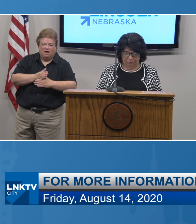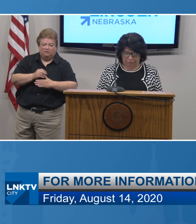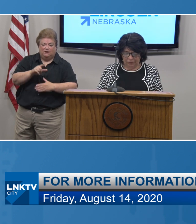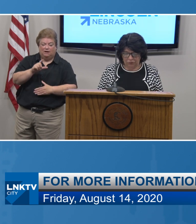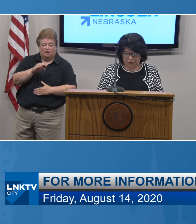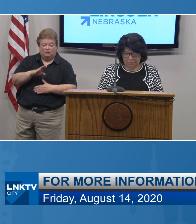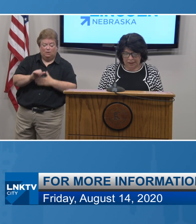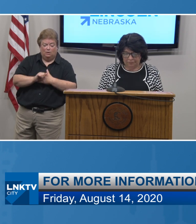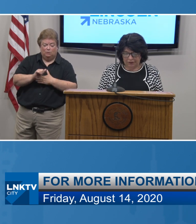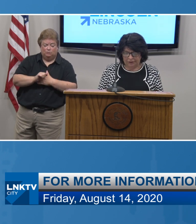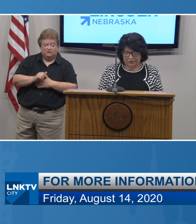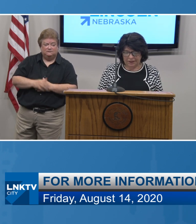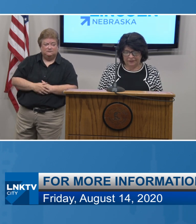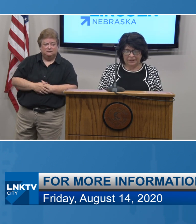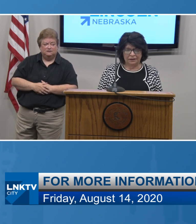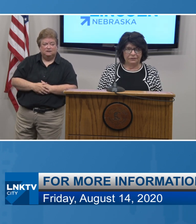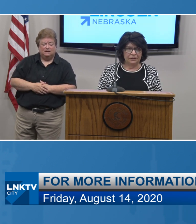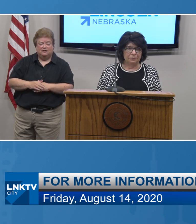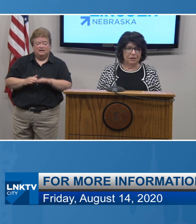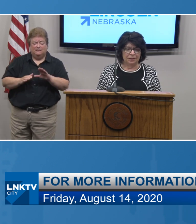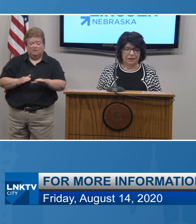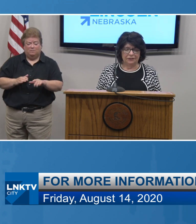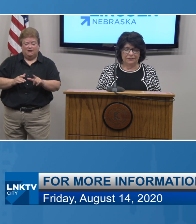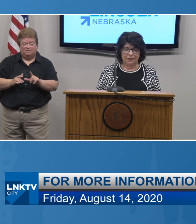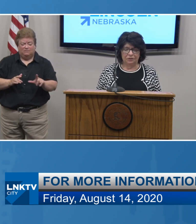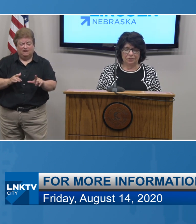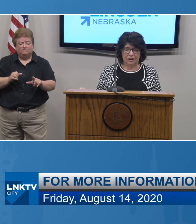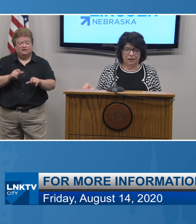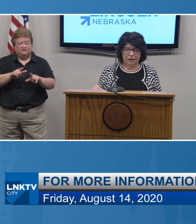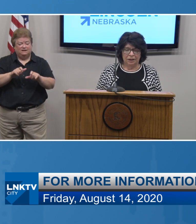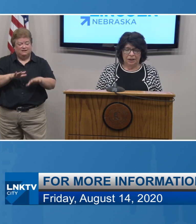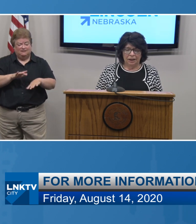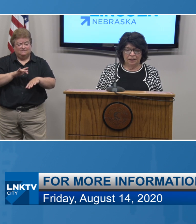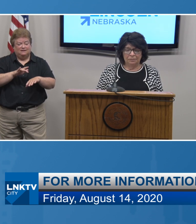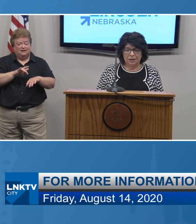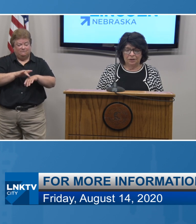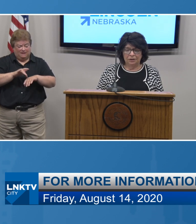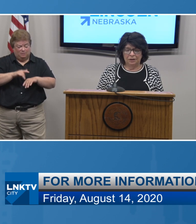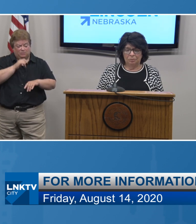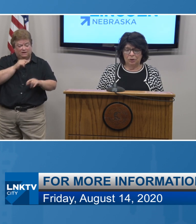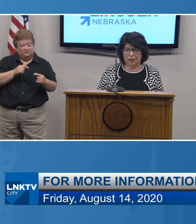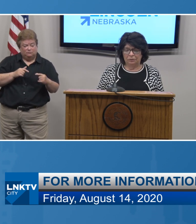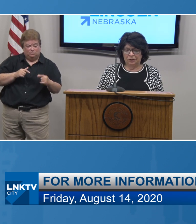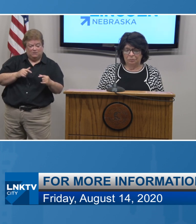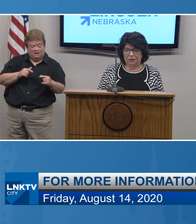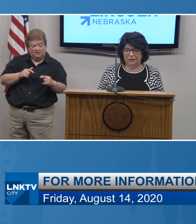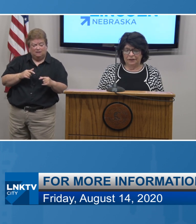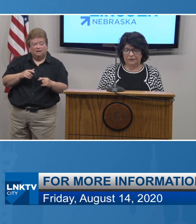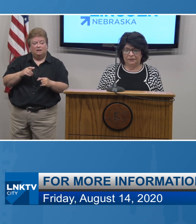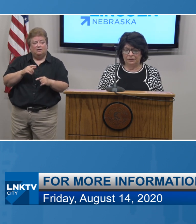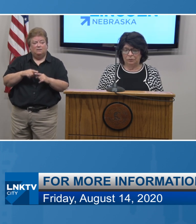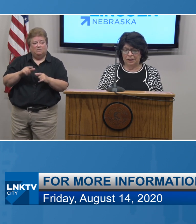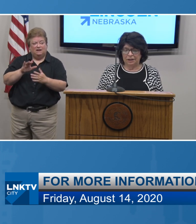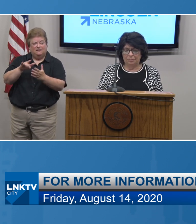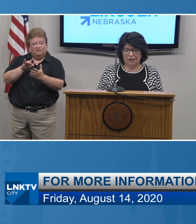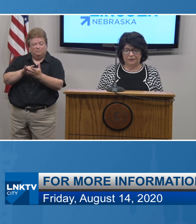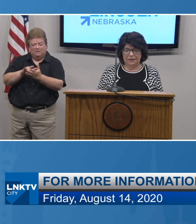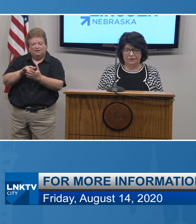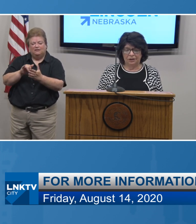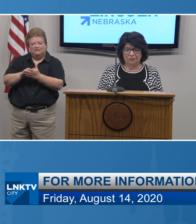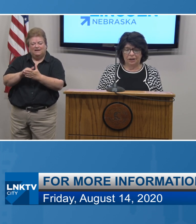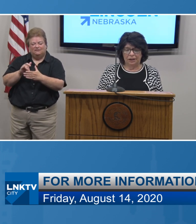risk. Toward the bottom left, testing availability is near green. In the middle, the point represents the